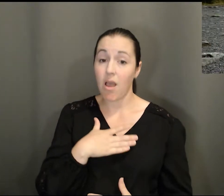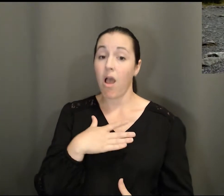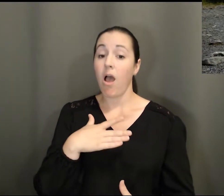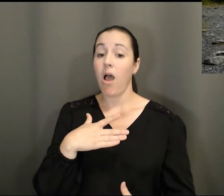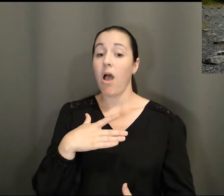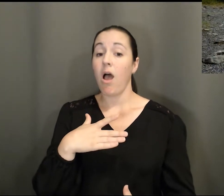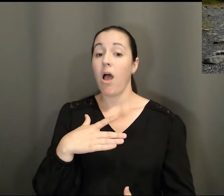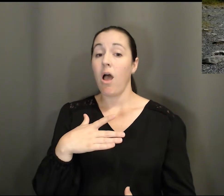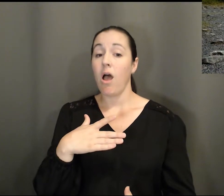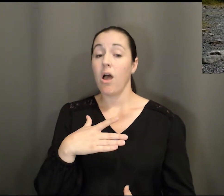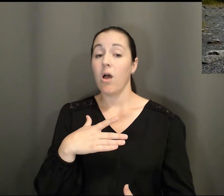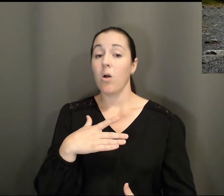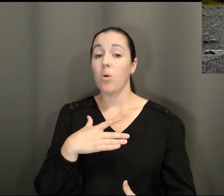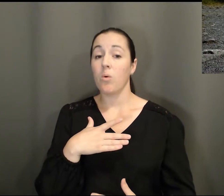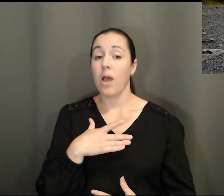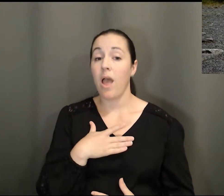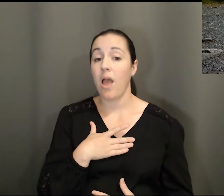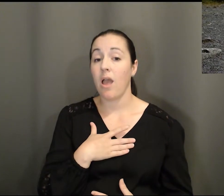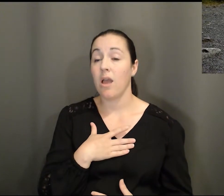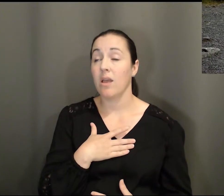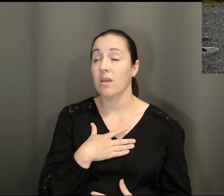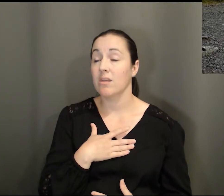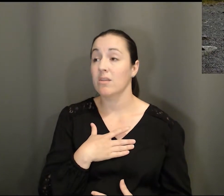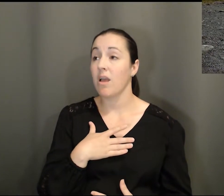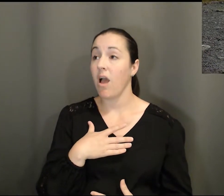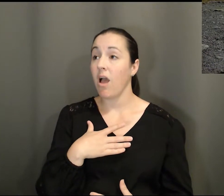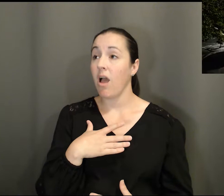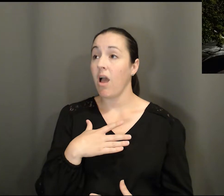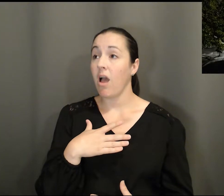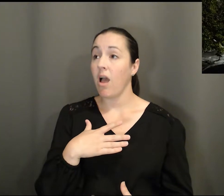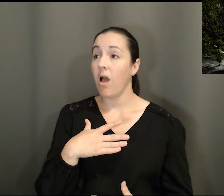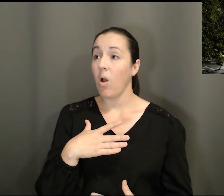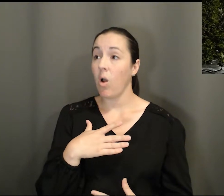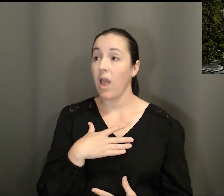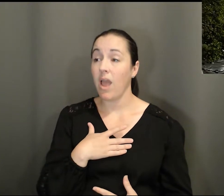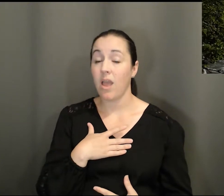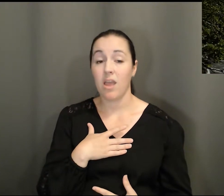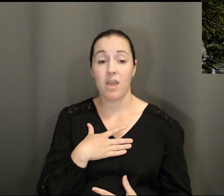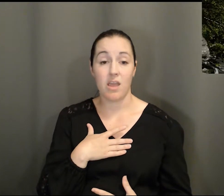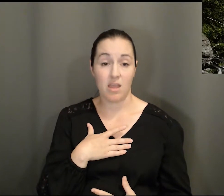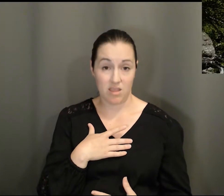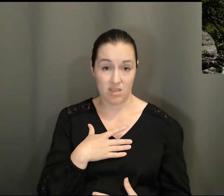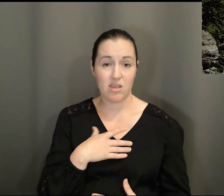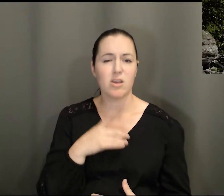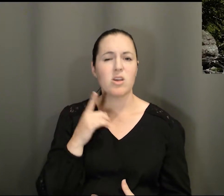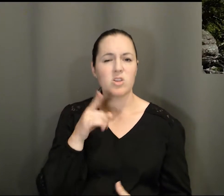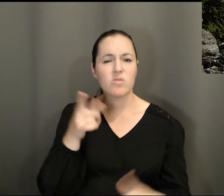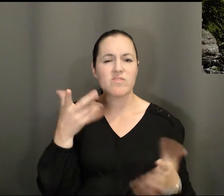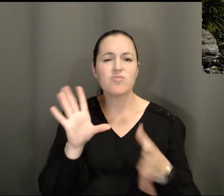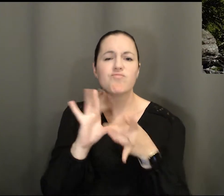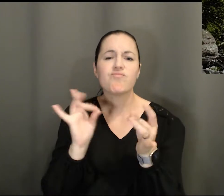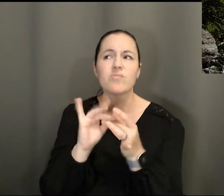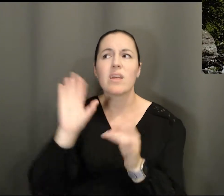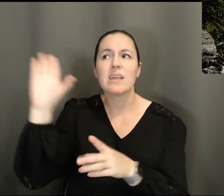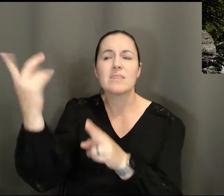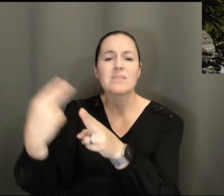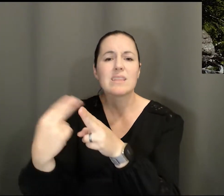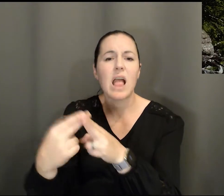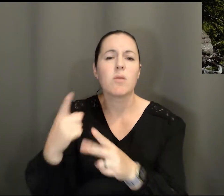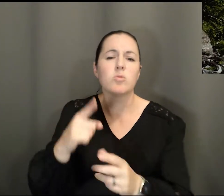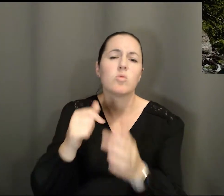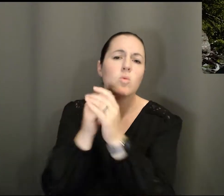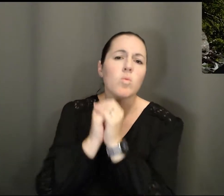Yahweh. You say his name. You worship him. Your soul experiences his